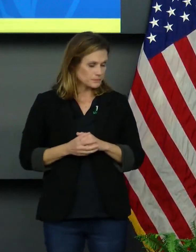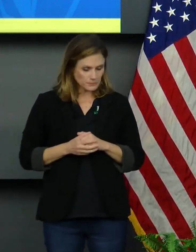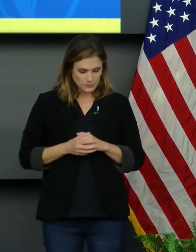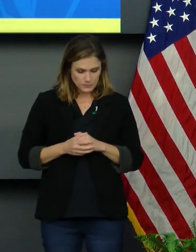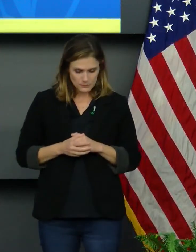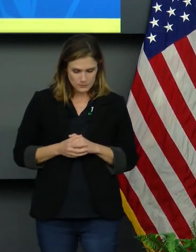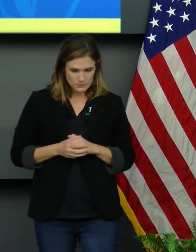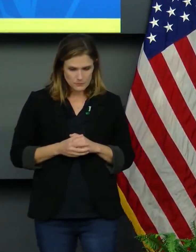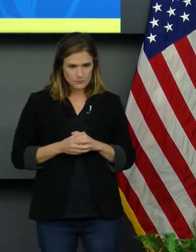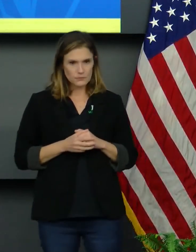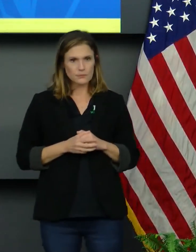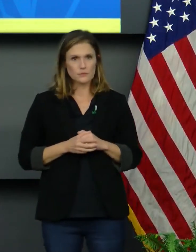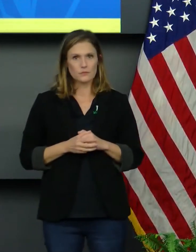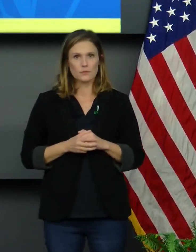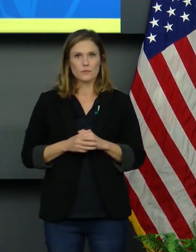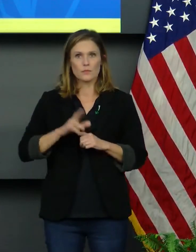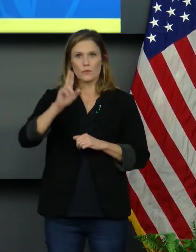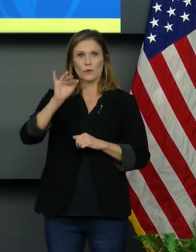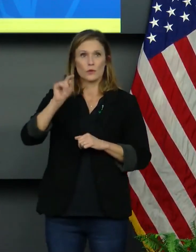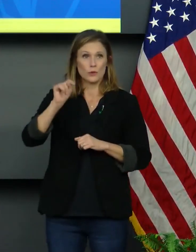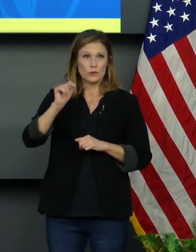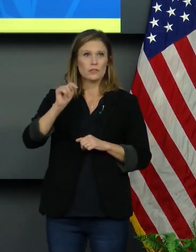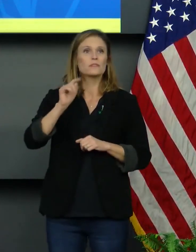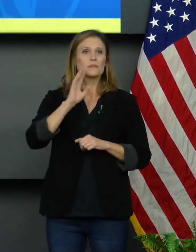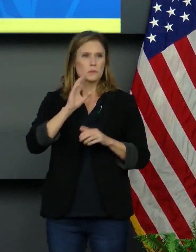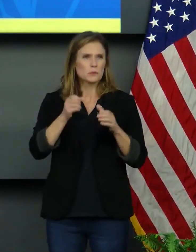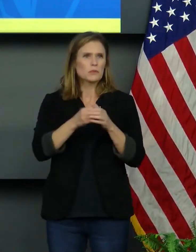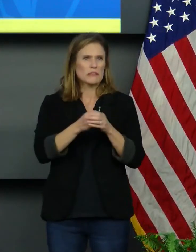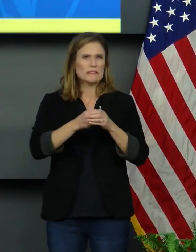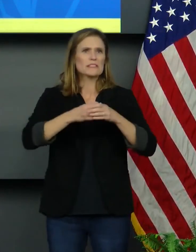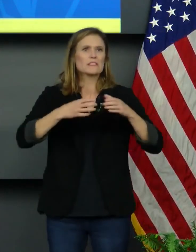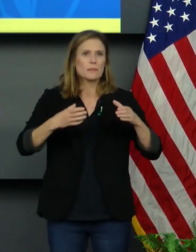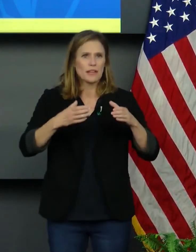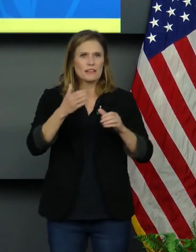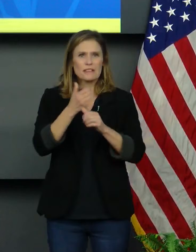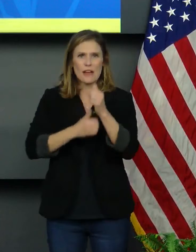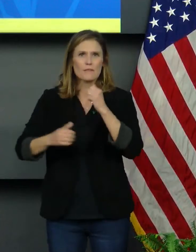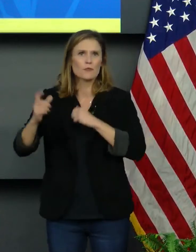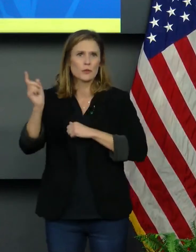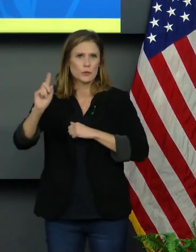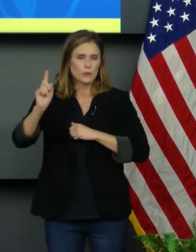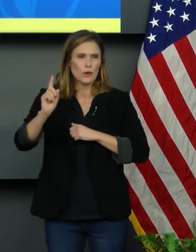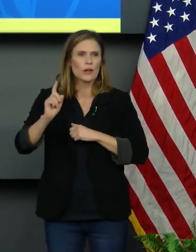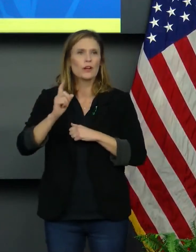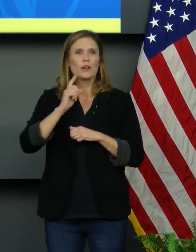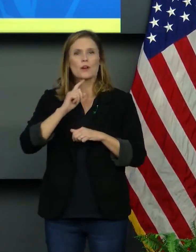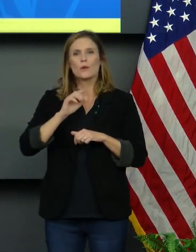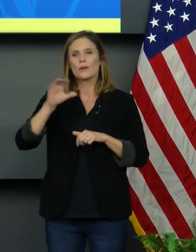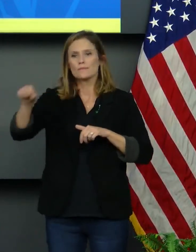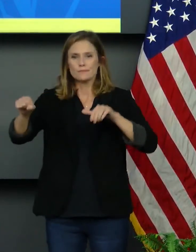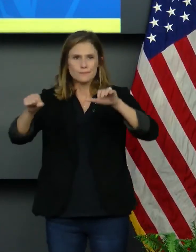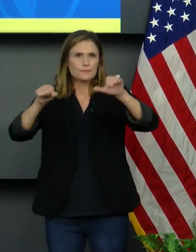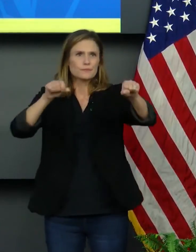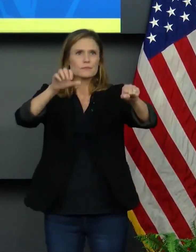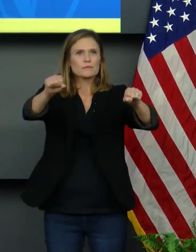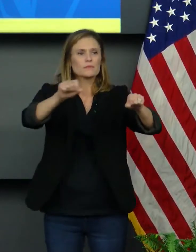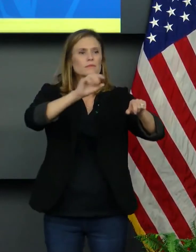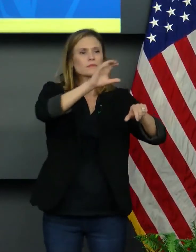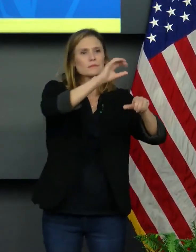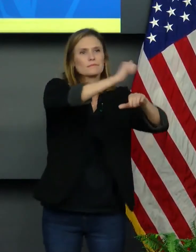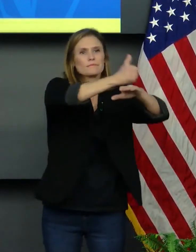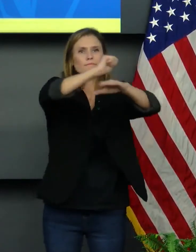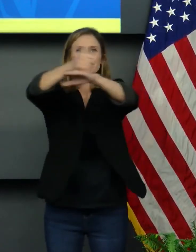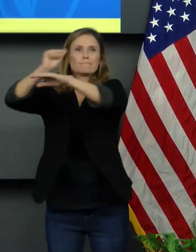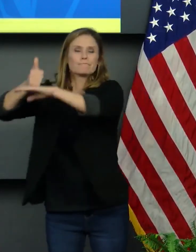We are expanding our units everywhere that we can. You know, we call that surging into different parts of the hospital. But in order